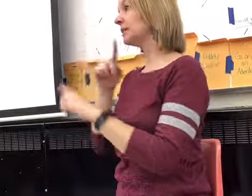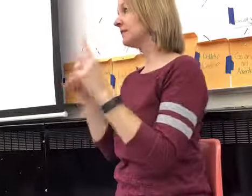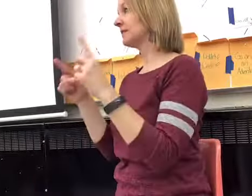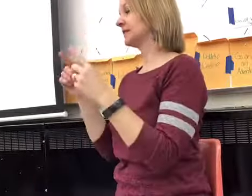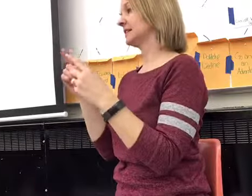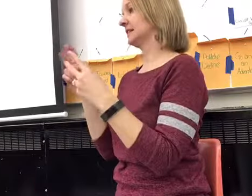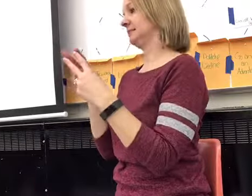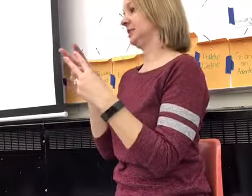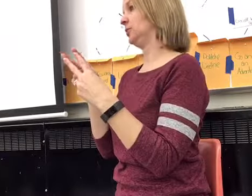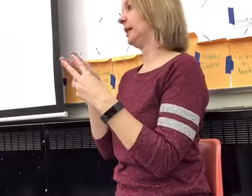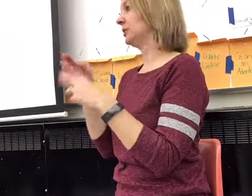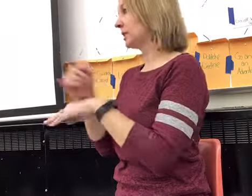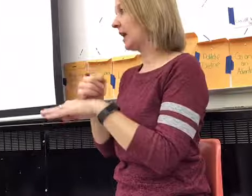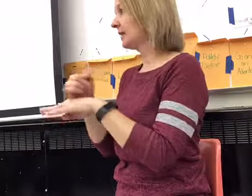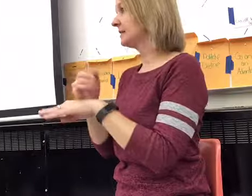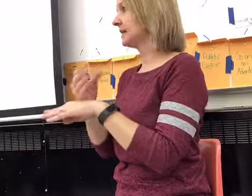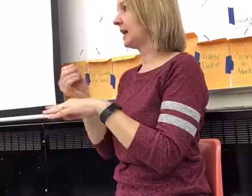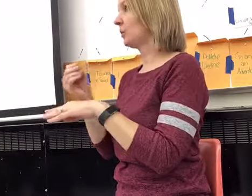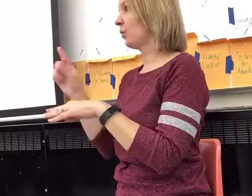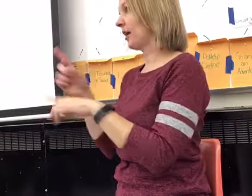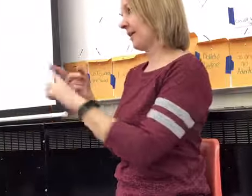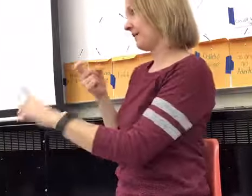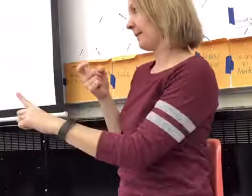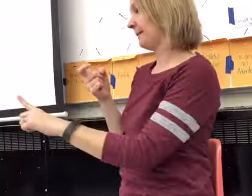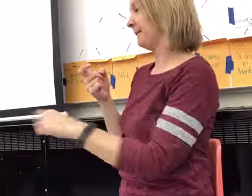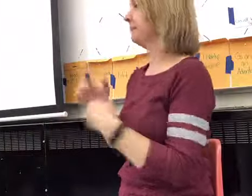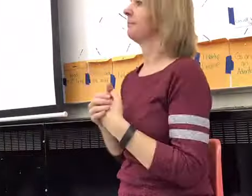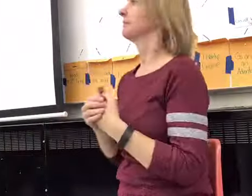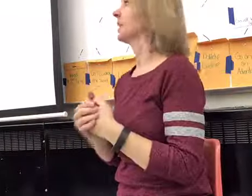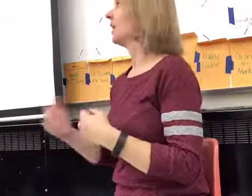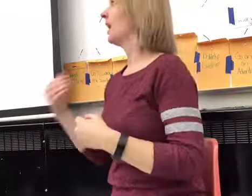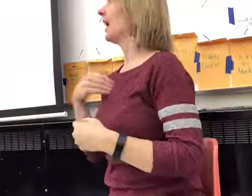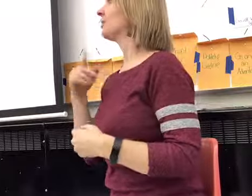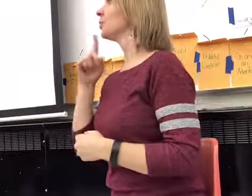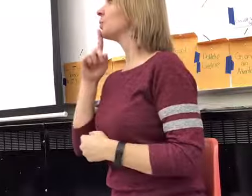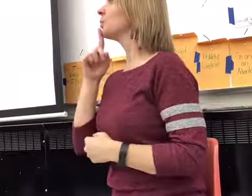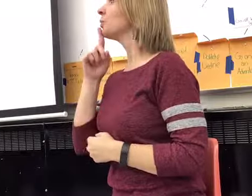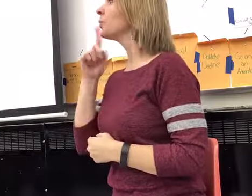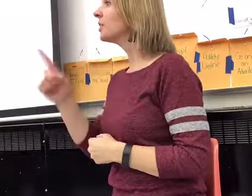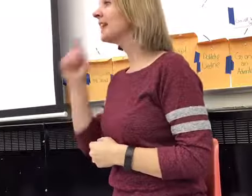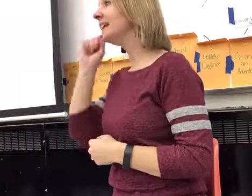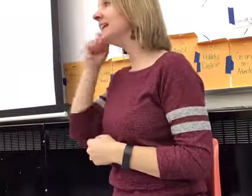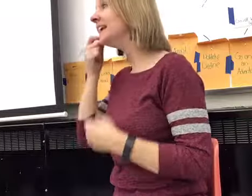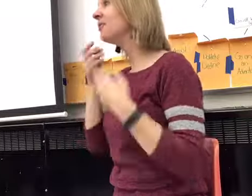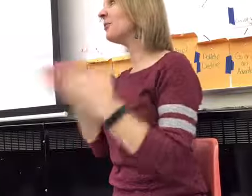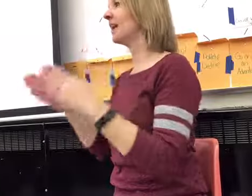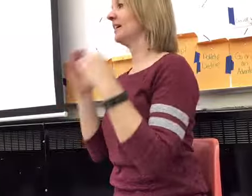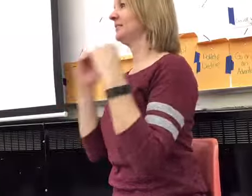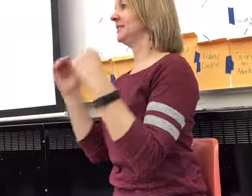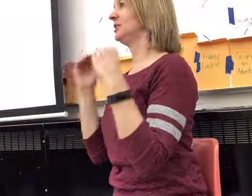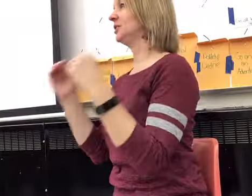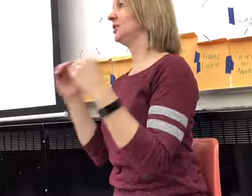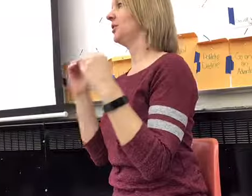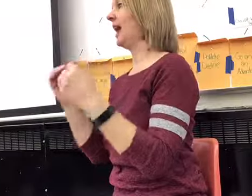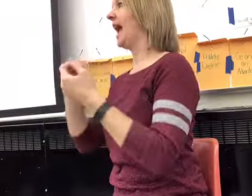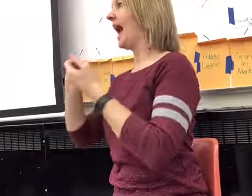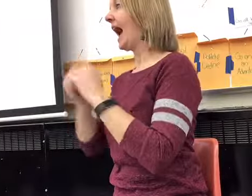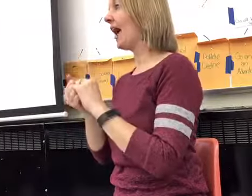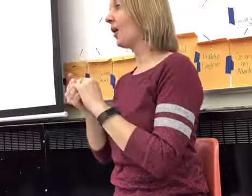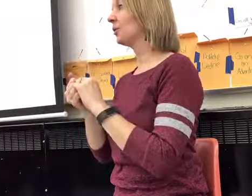two islands and where people are coming from. Now, I have a really nifty way of teaching you how to be able to remember this.